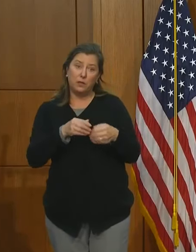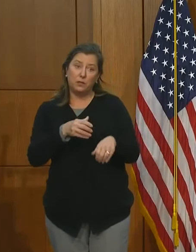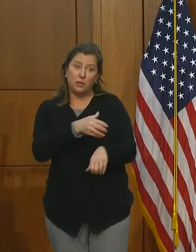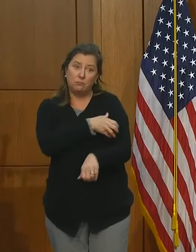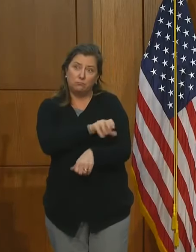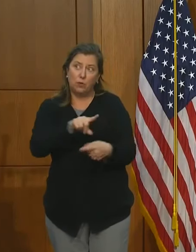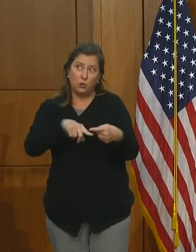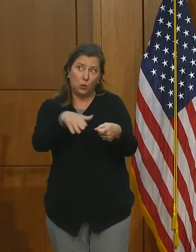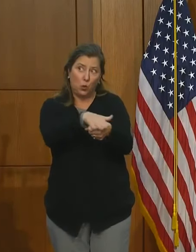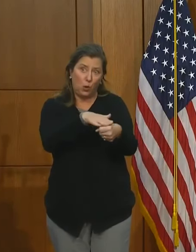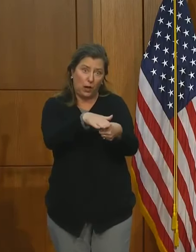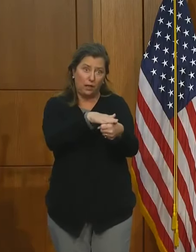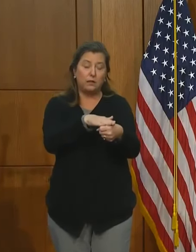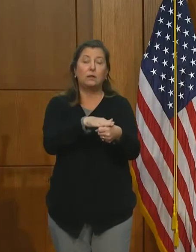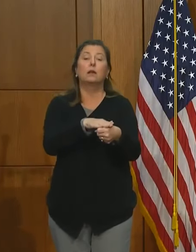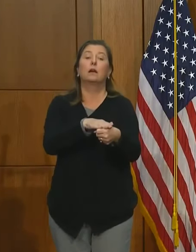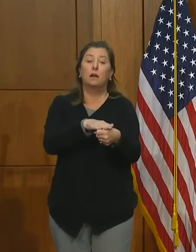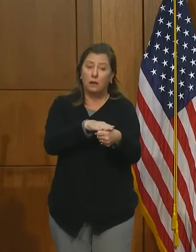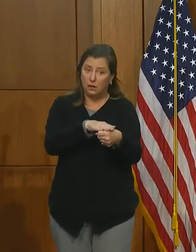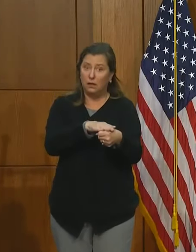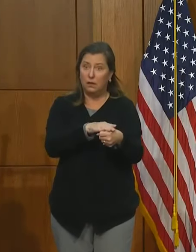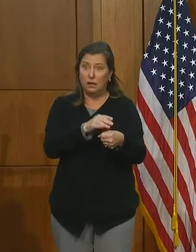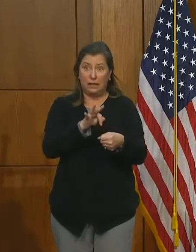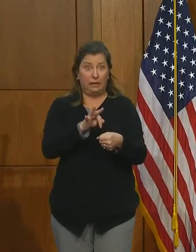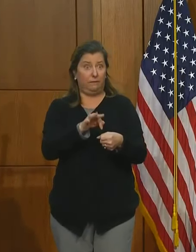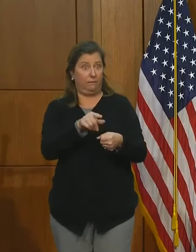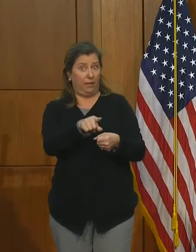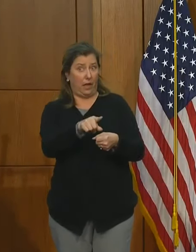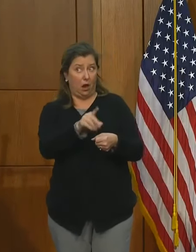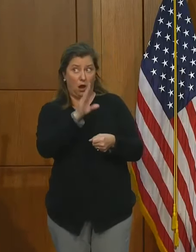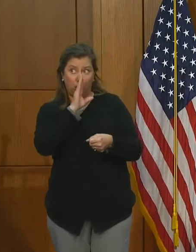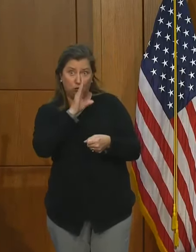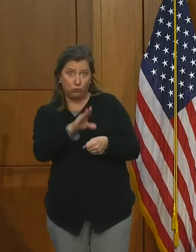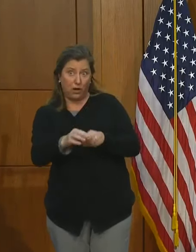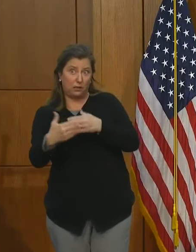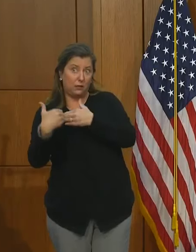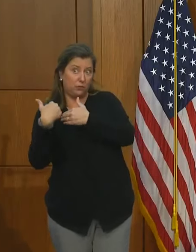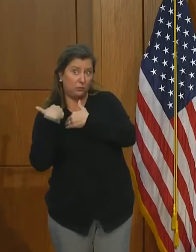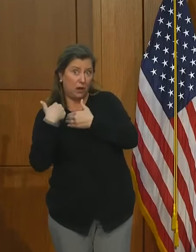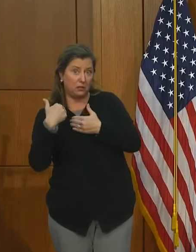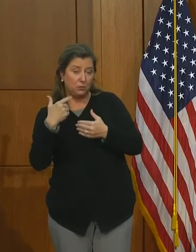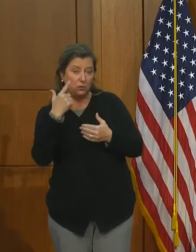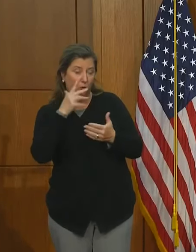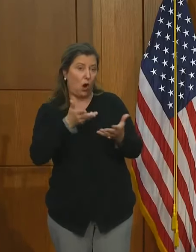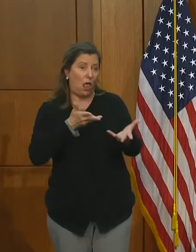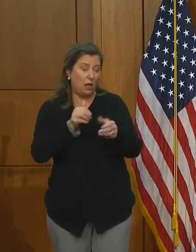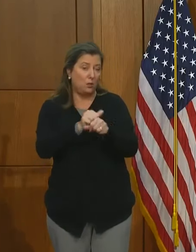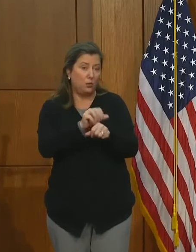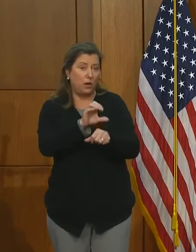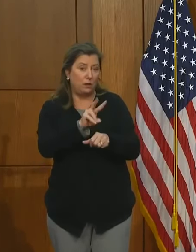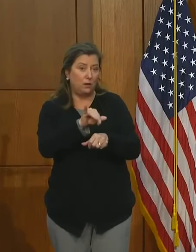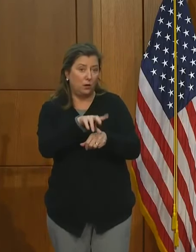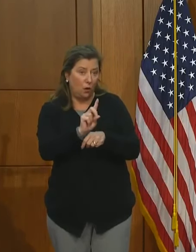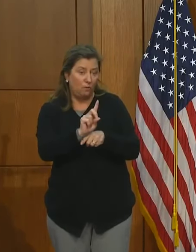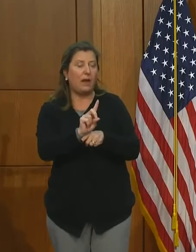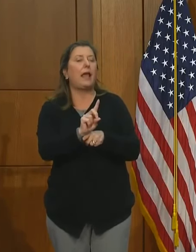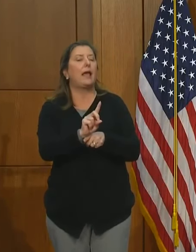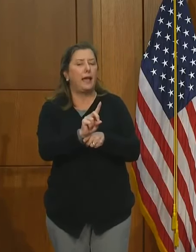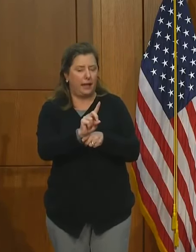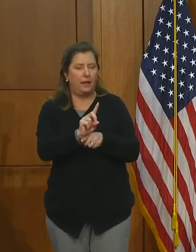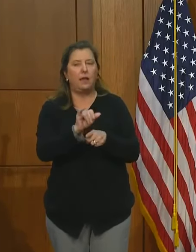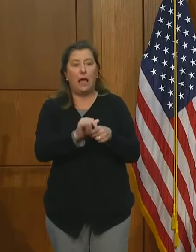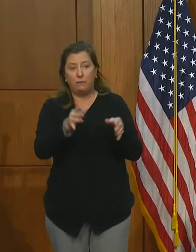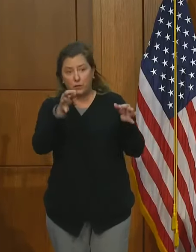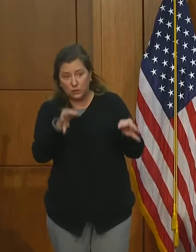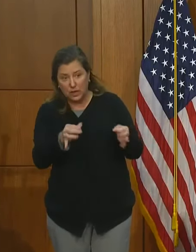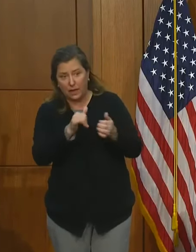So if it is deemed that it is directly responsible for the COVID virus, and that is something that needs to be determined